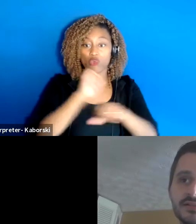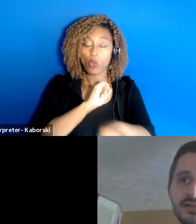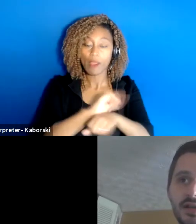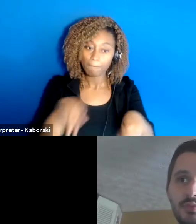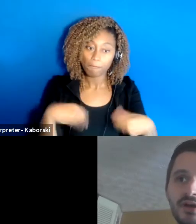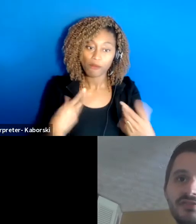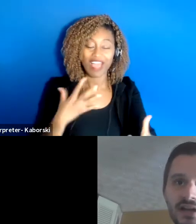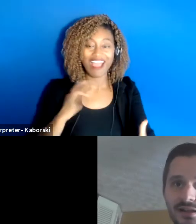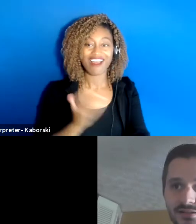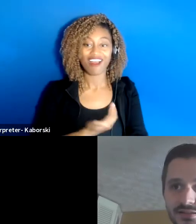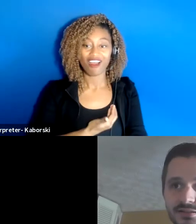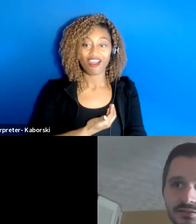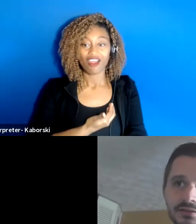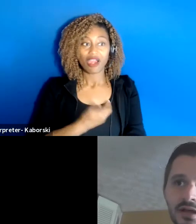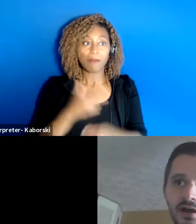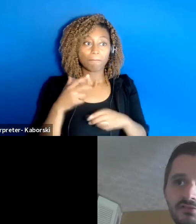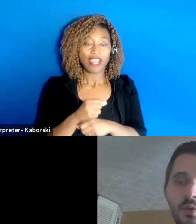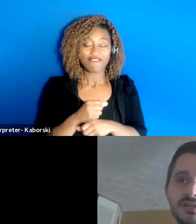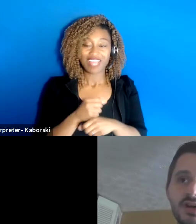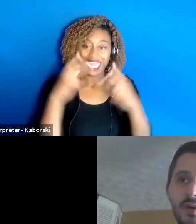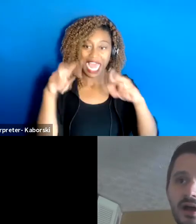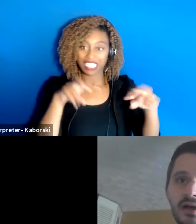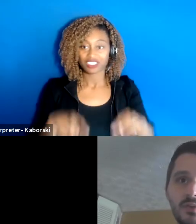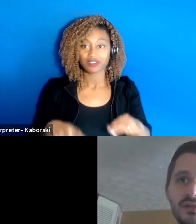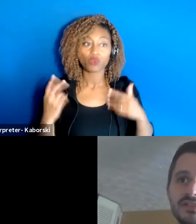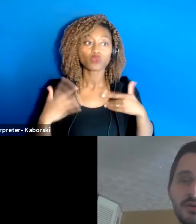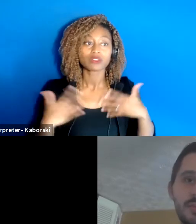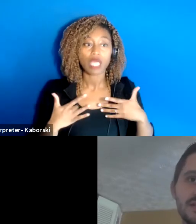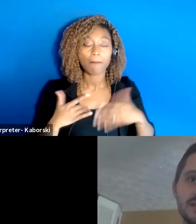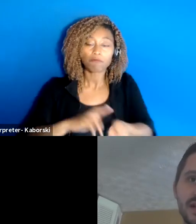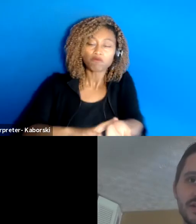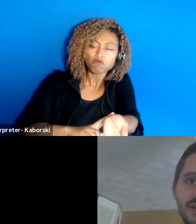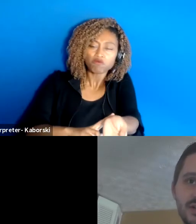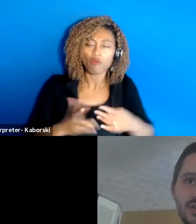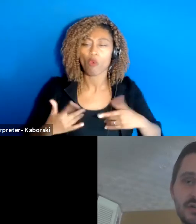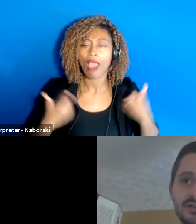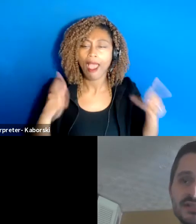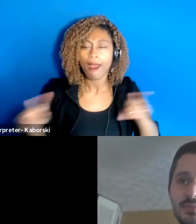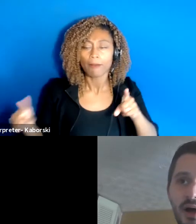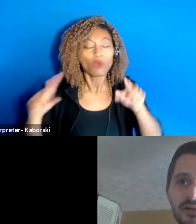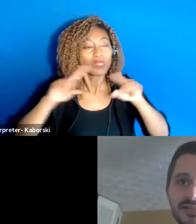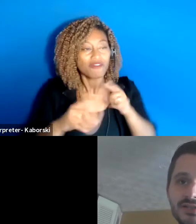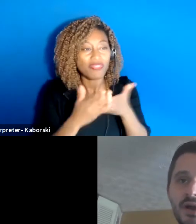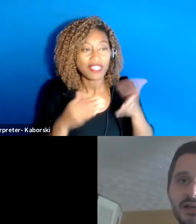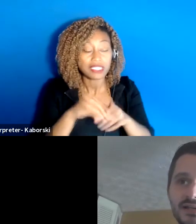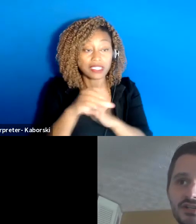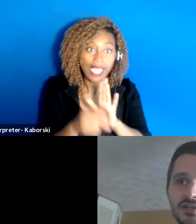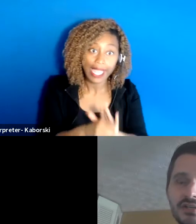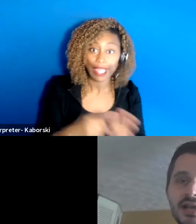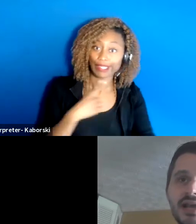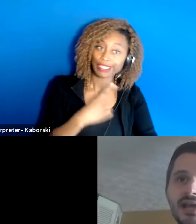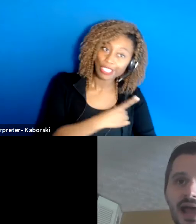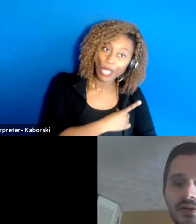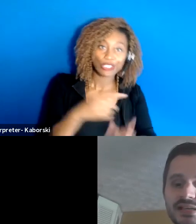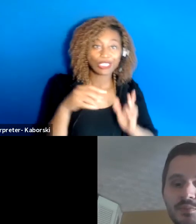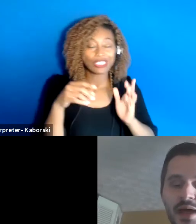providing us brief analysis of what is going on with different pieces of legislation, state policies,